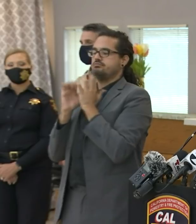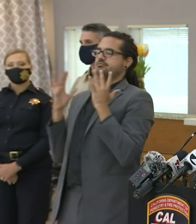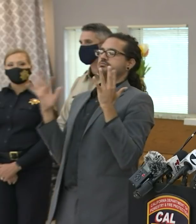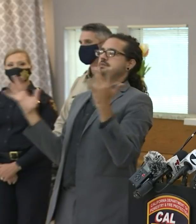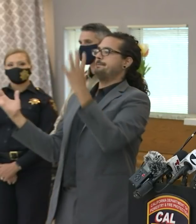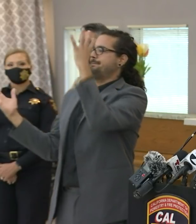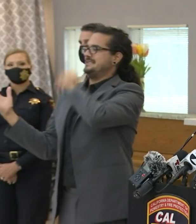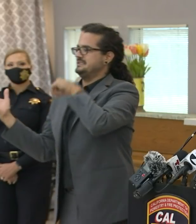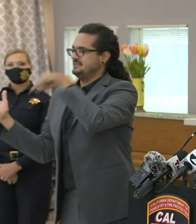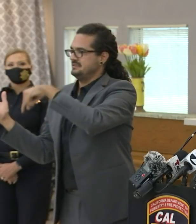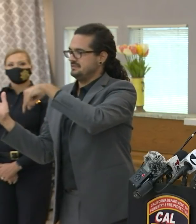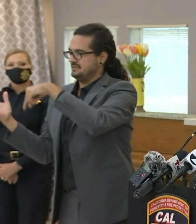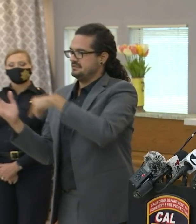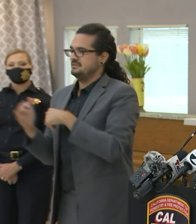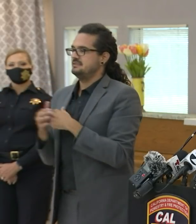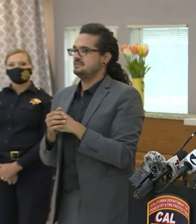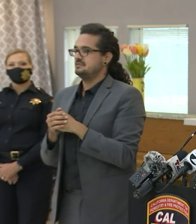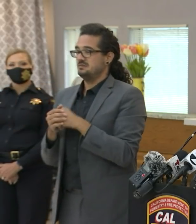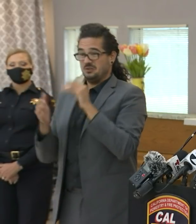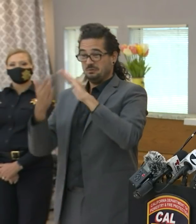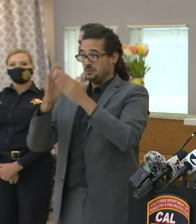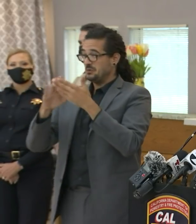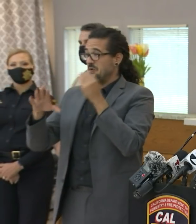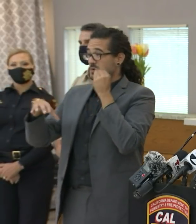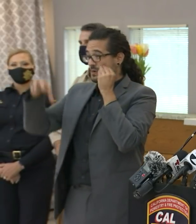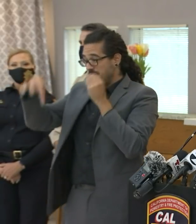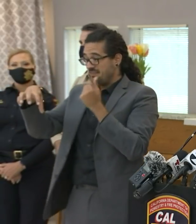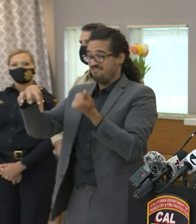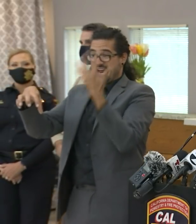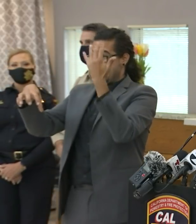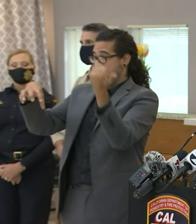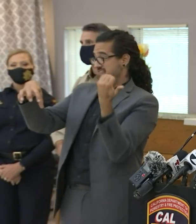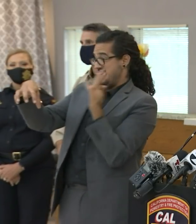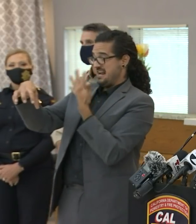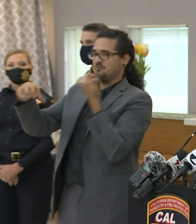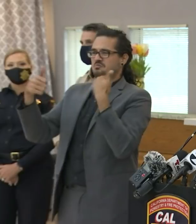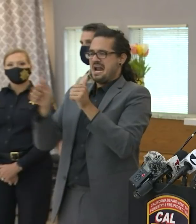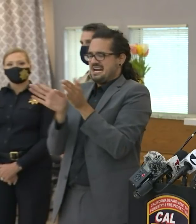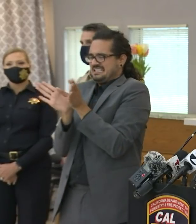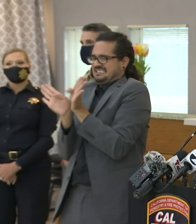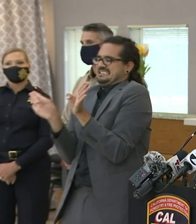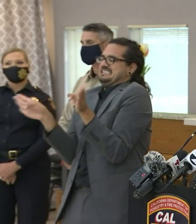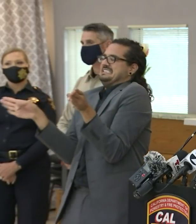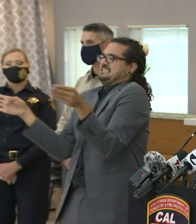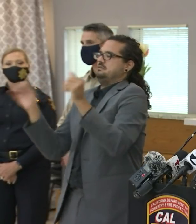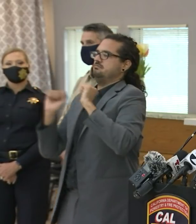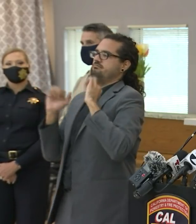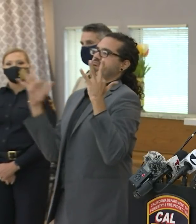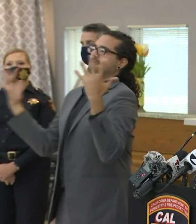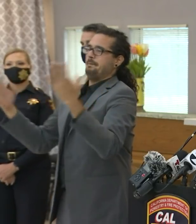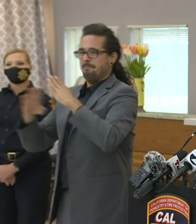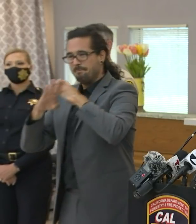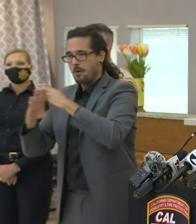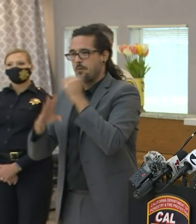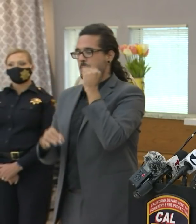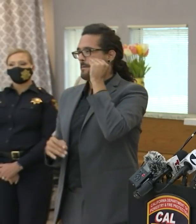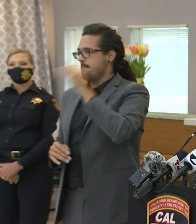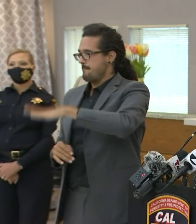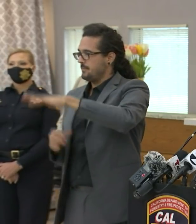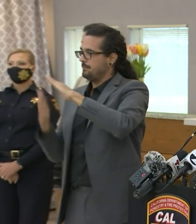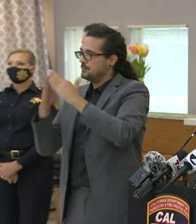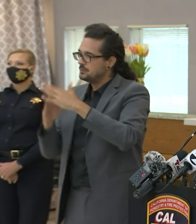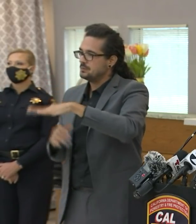it around the community so that it'll surpass the community and thereby protect the community. As a follow-up to that, today we talked to some residents